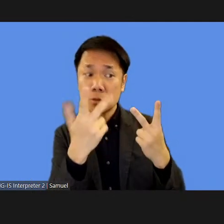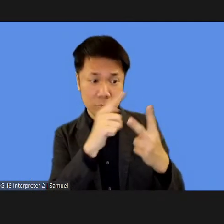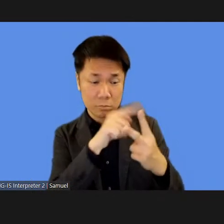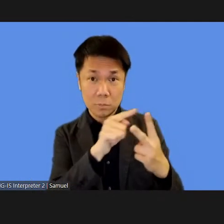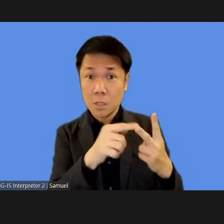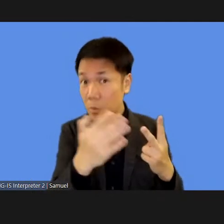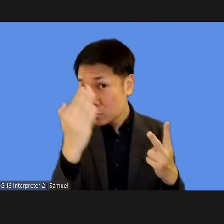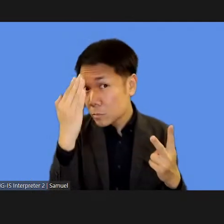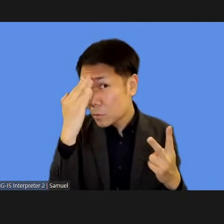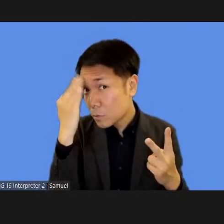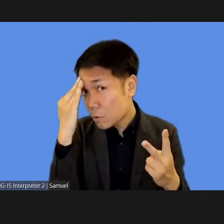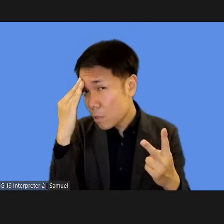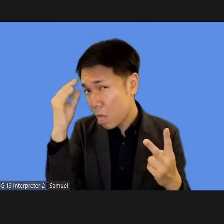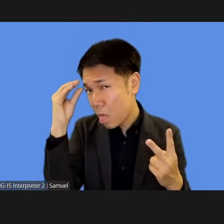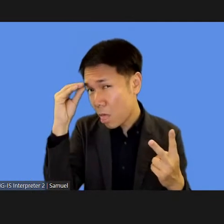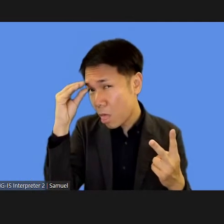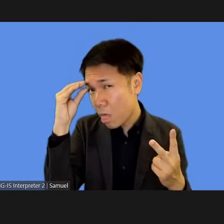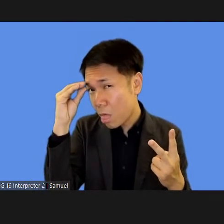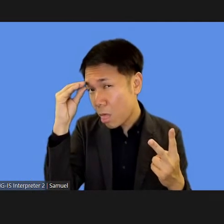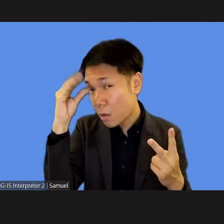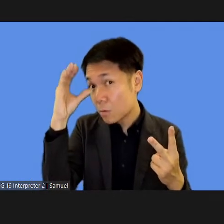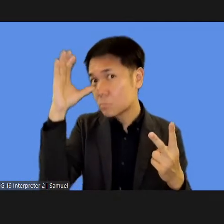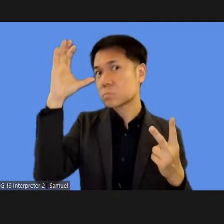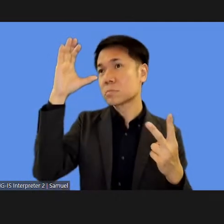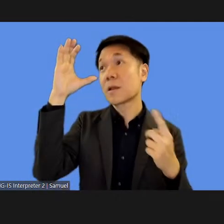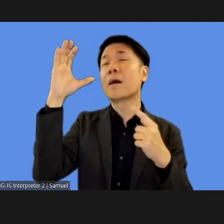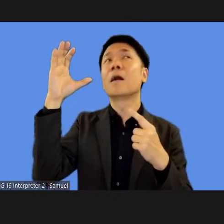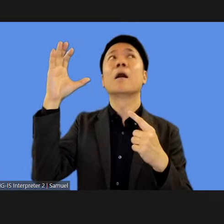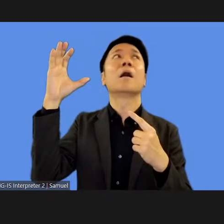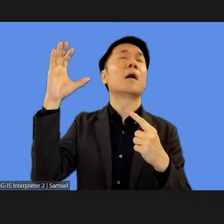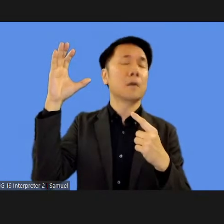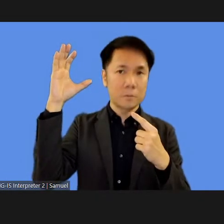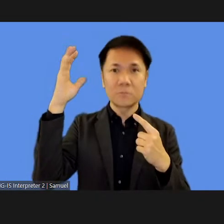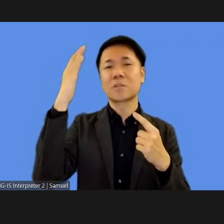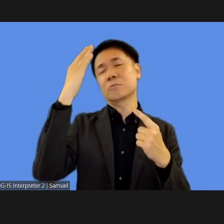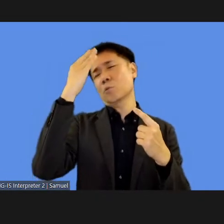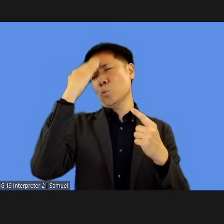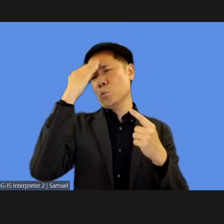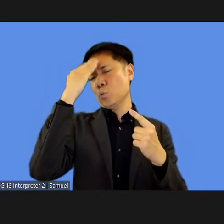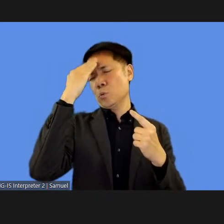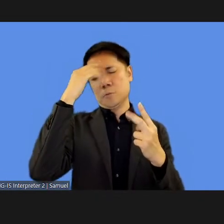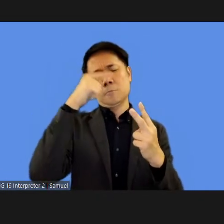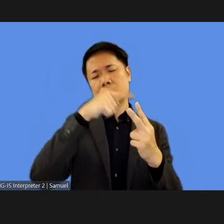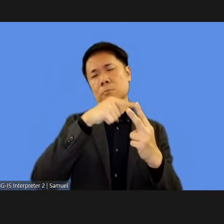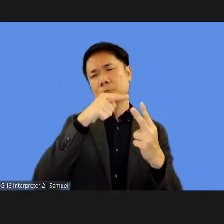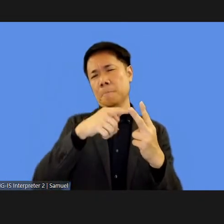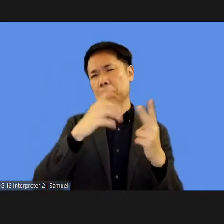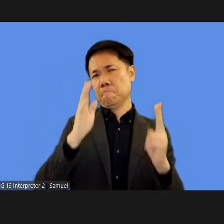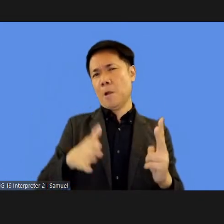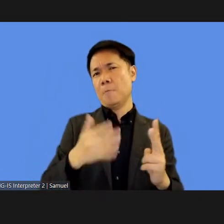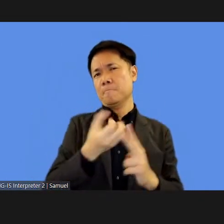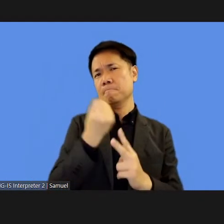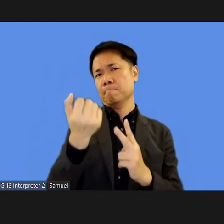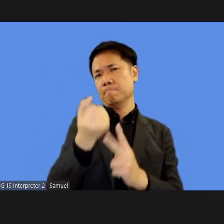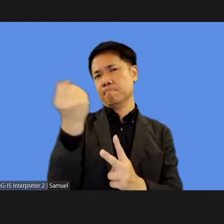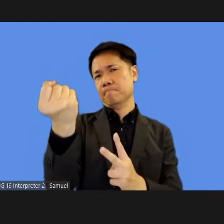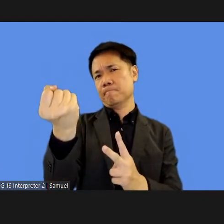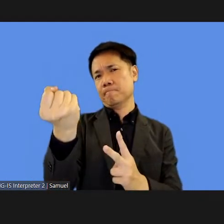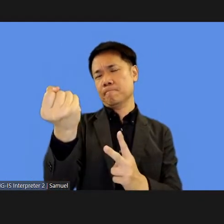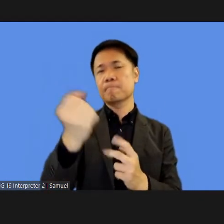involved, they lead the way. And then if the process is citizen-led, you don't have an